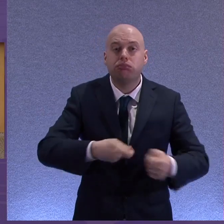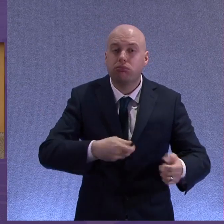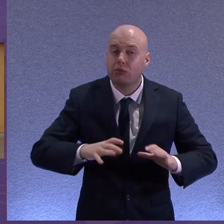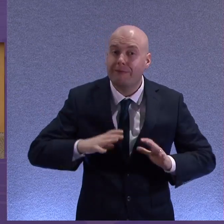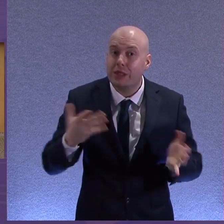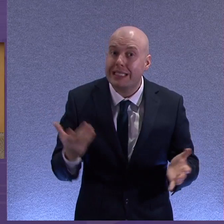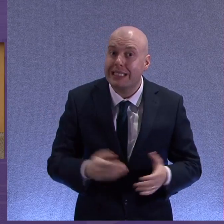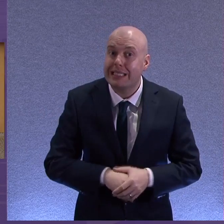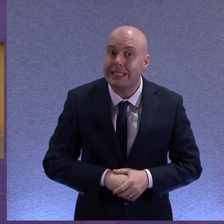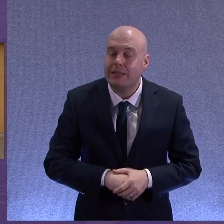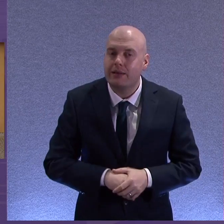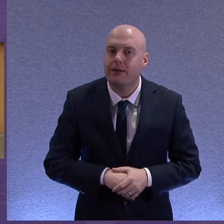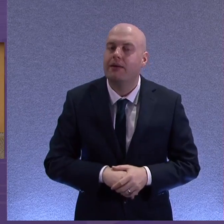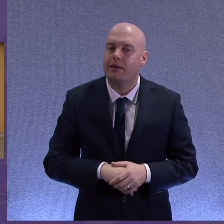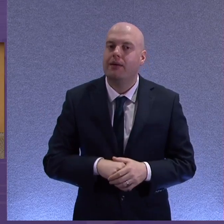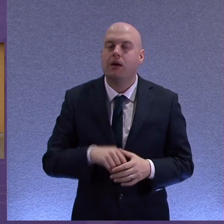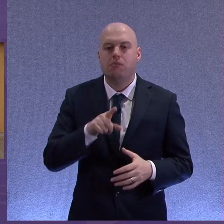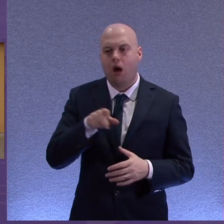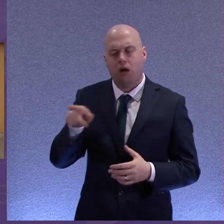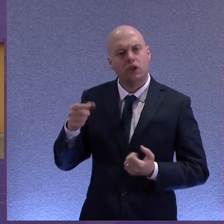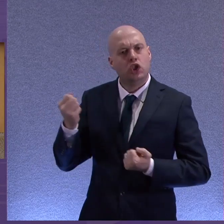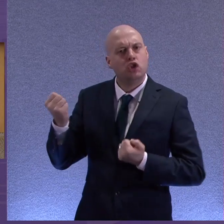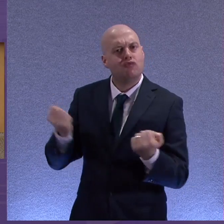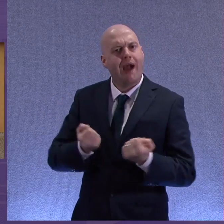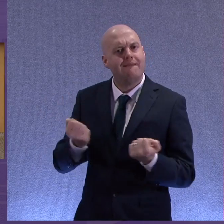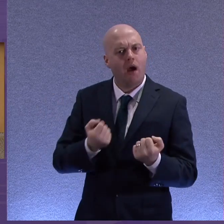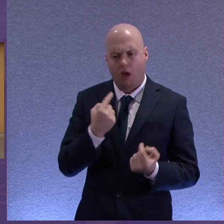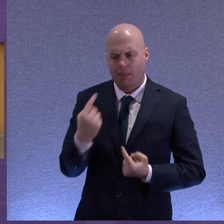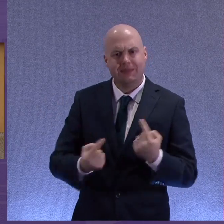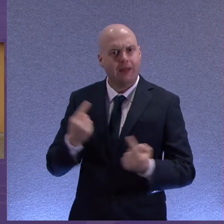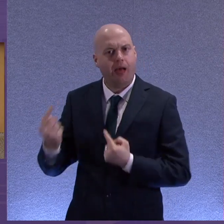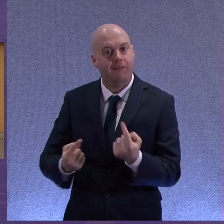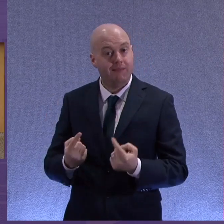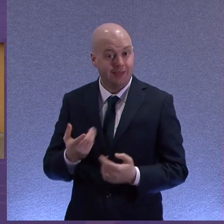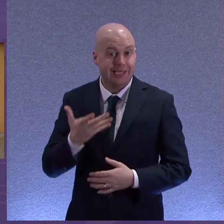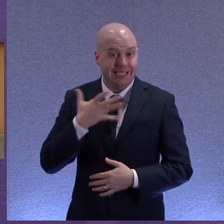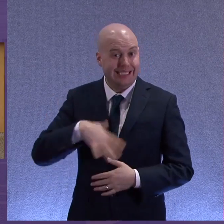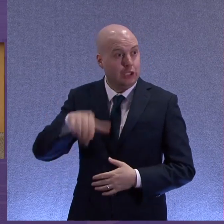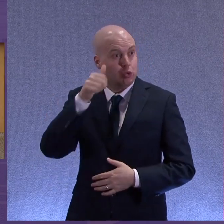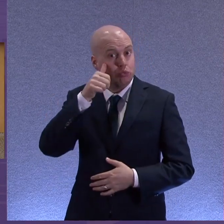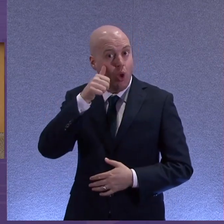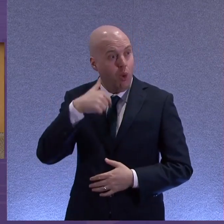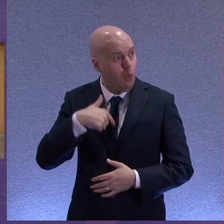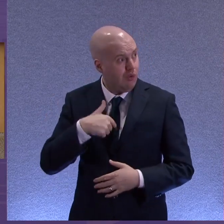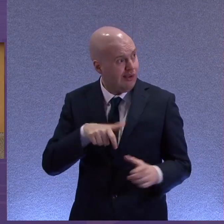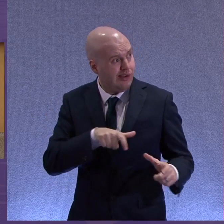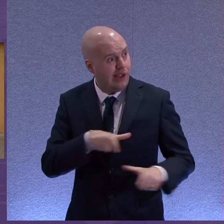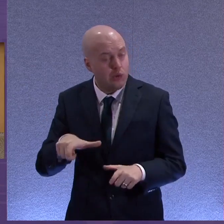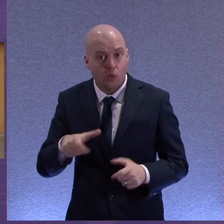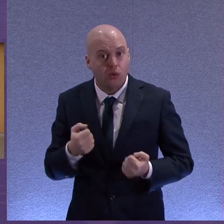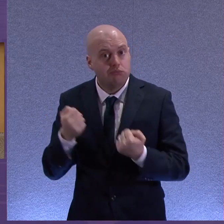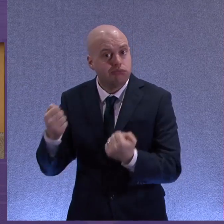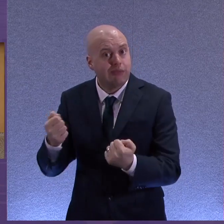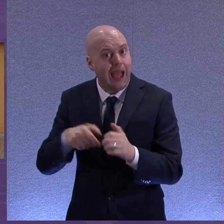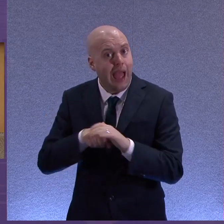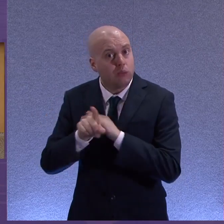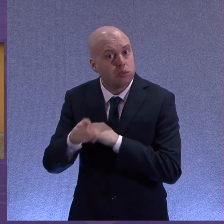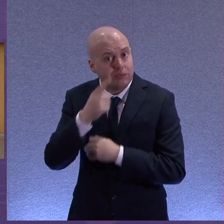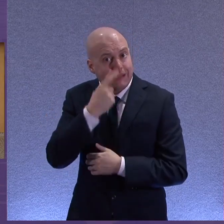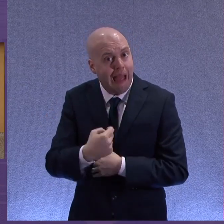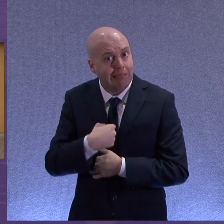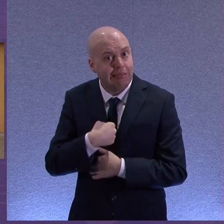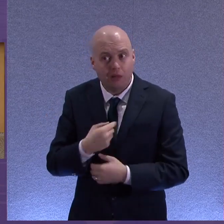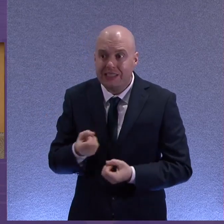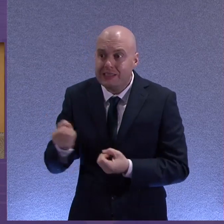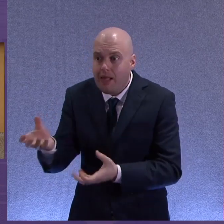from delivering this vital work. Can she reassure them that this work will be allowed to continue during lockdown? And can she explain to the Chamber